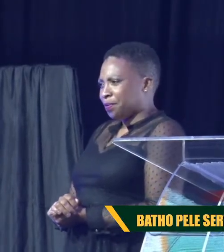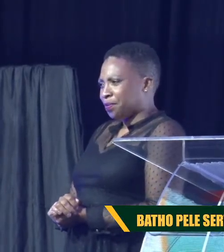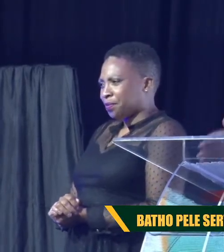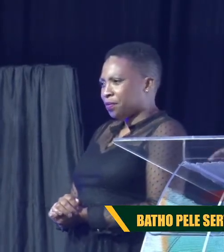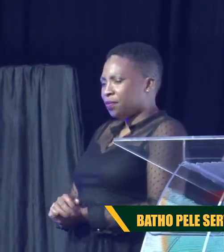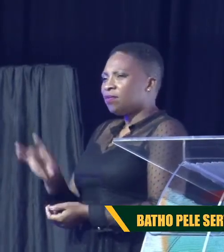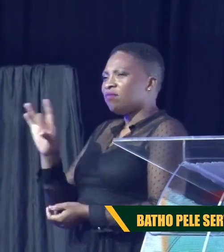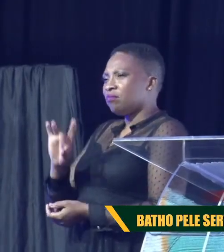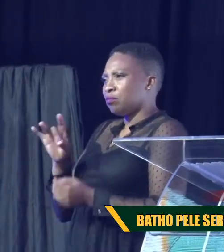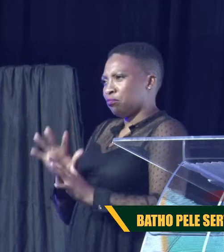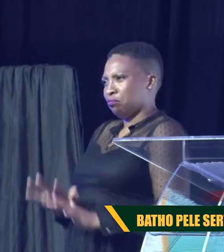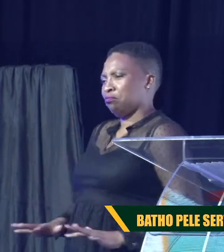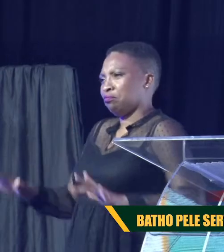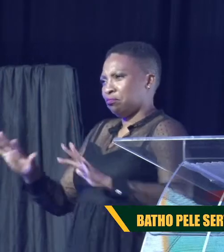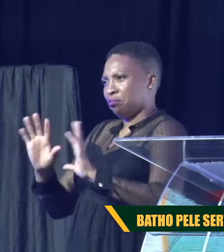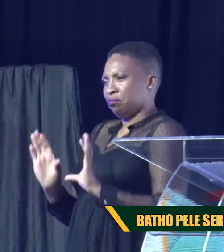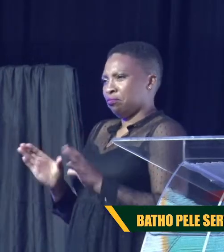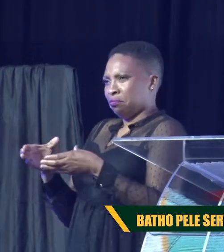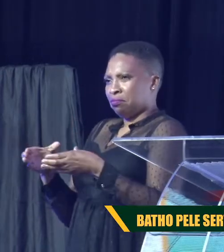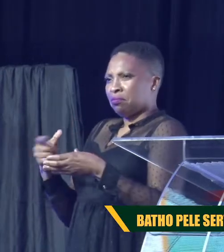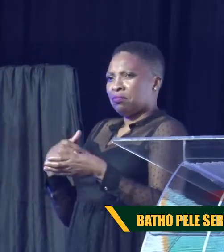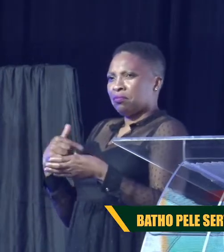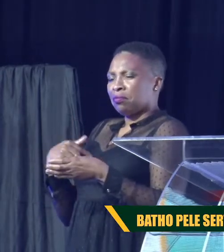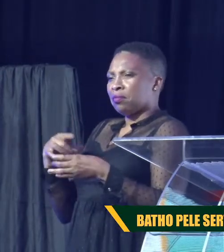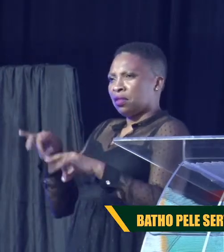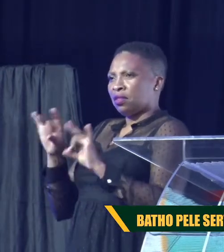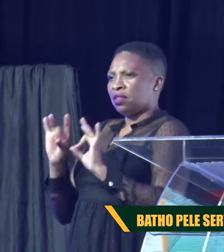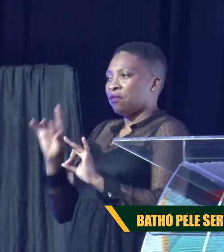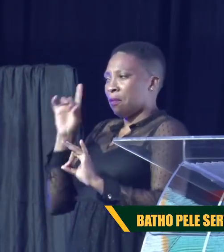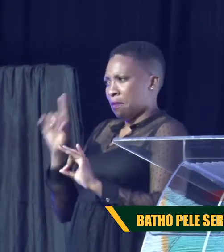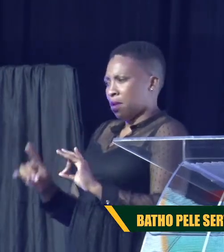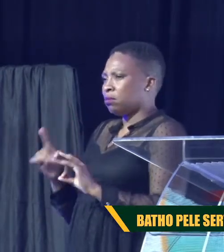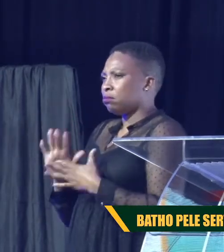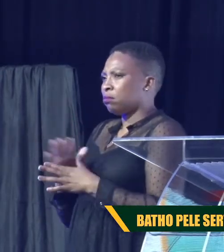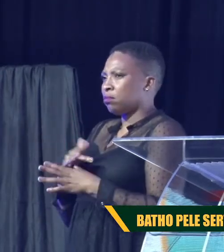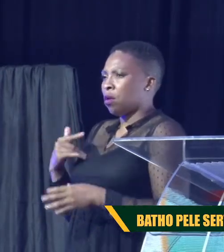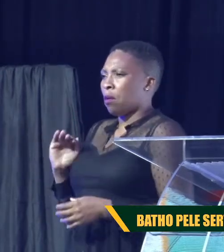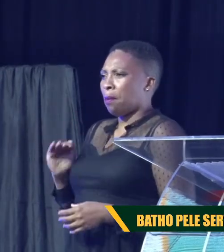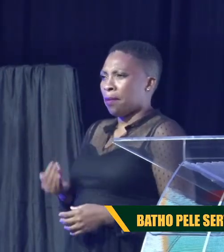The entire executive being women.